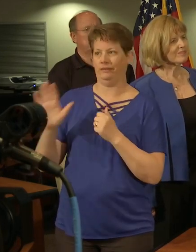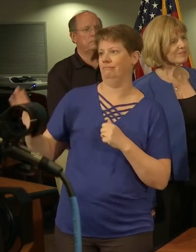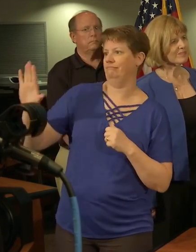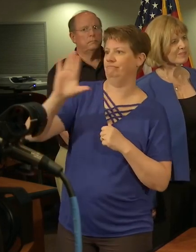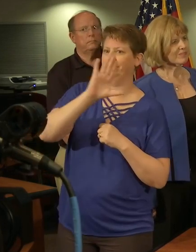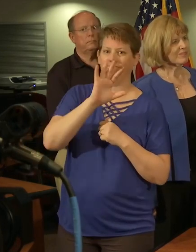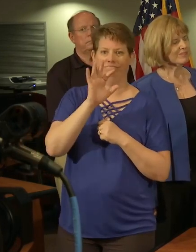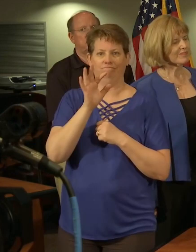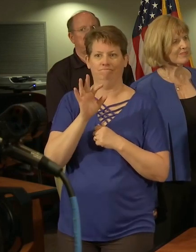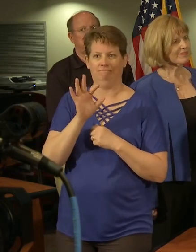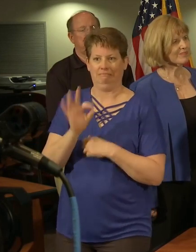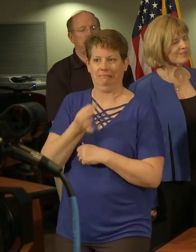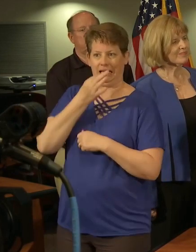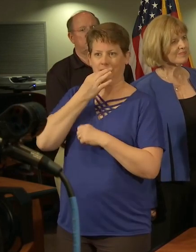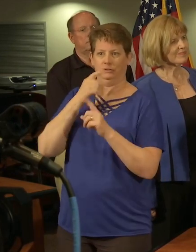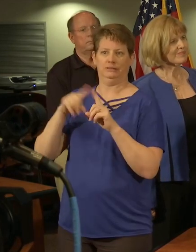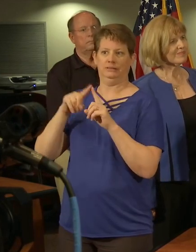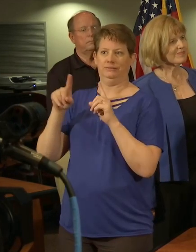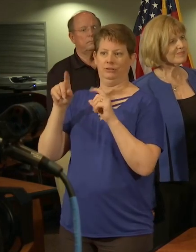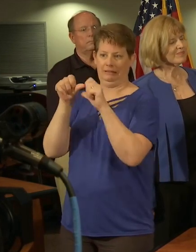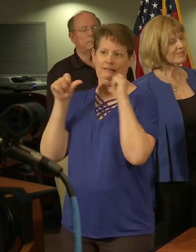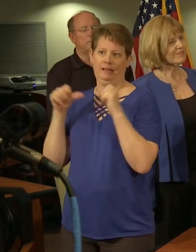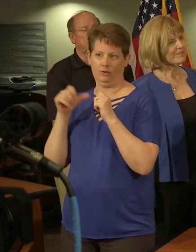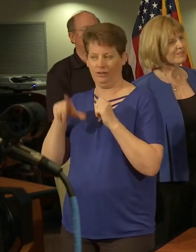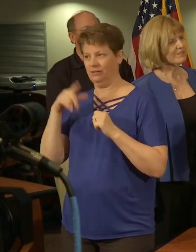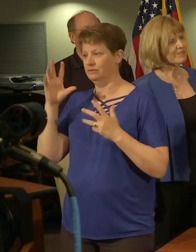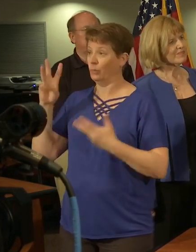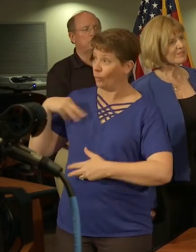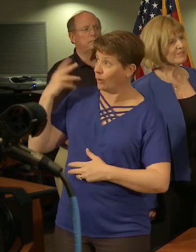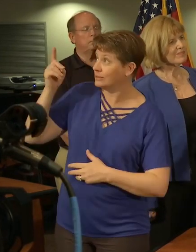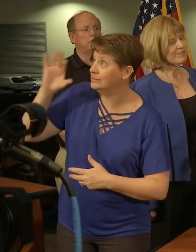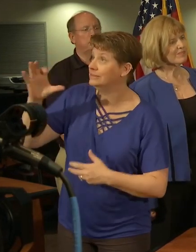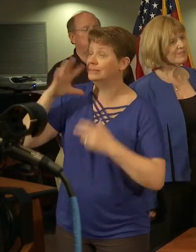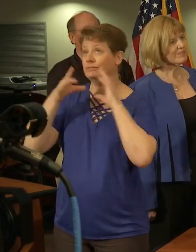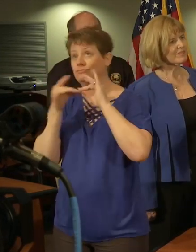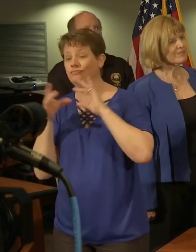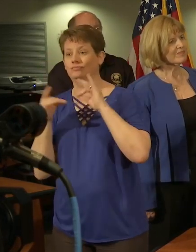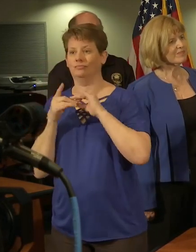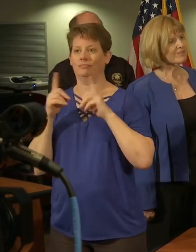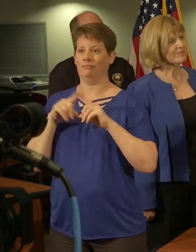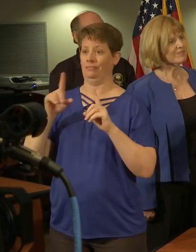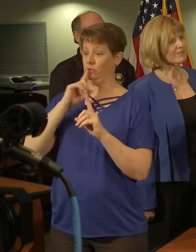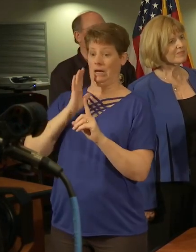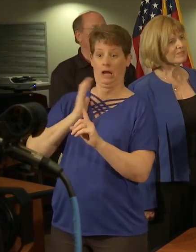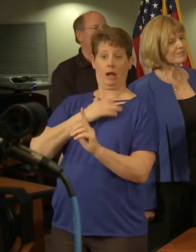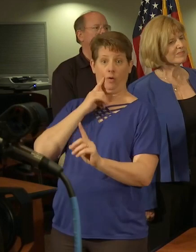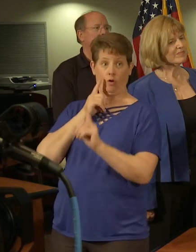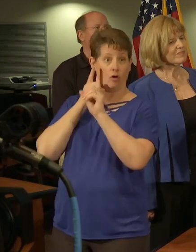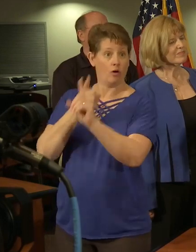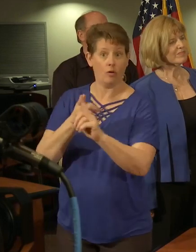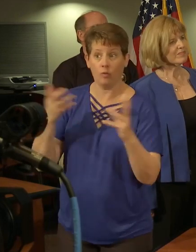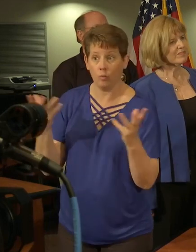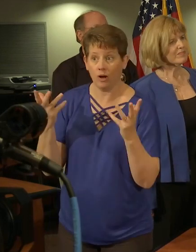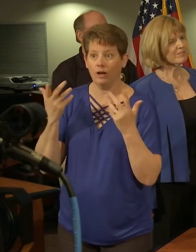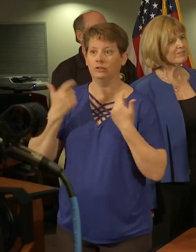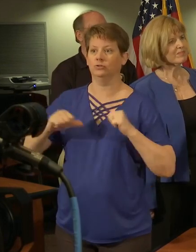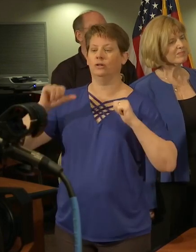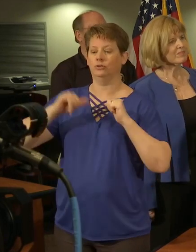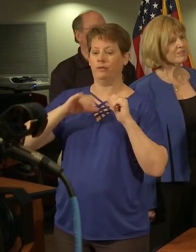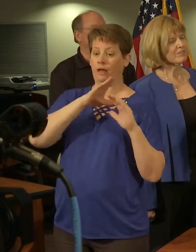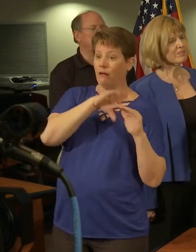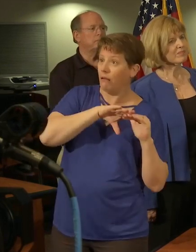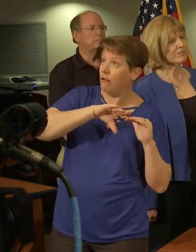working in Washington and other places, is our task is to try to, as they say, flatten the